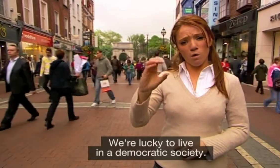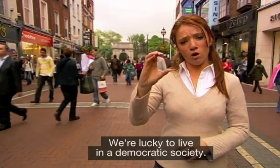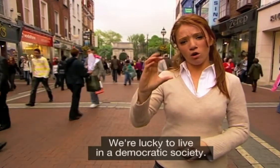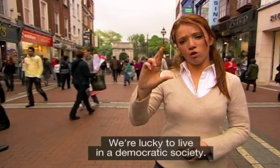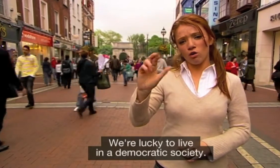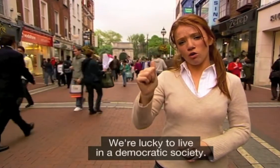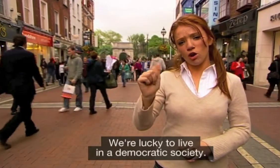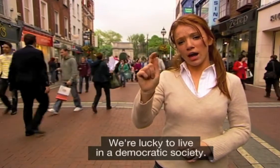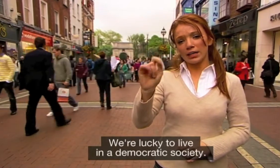society.